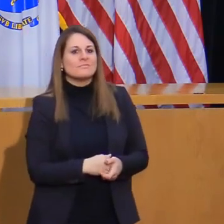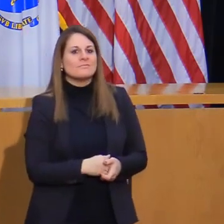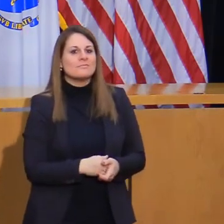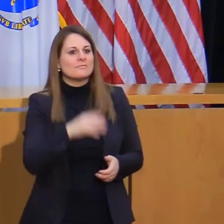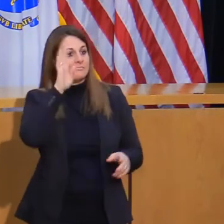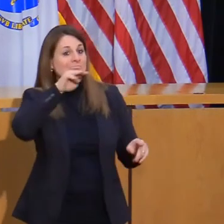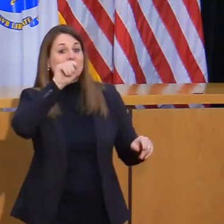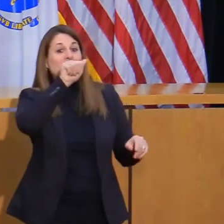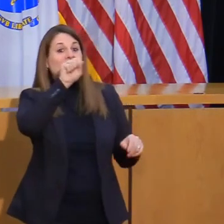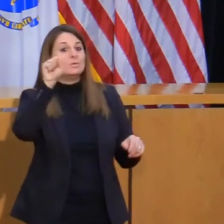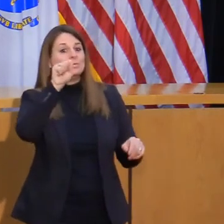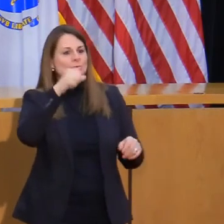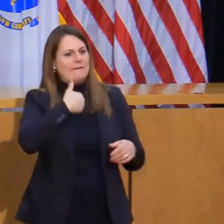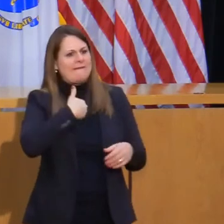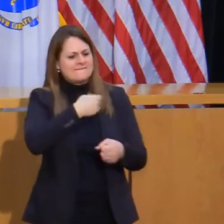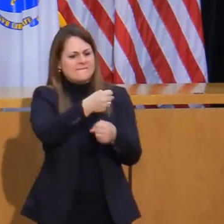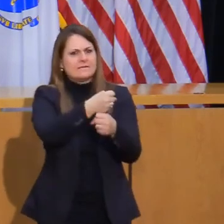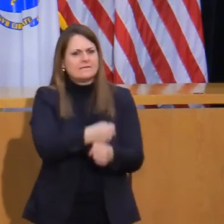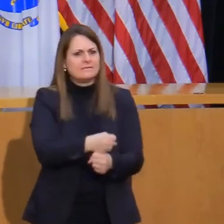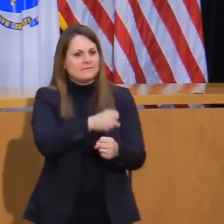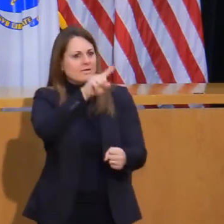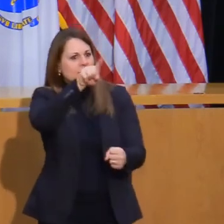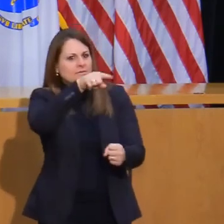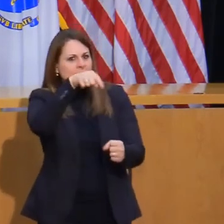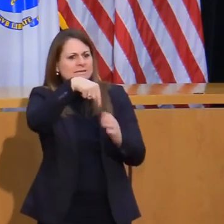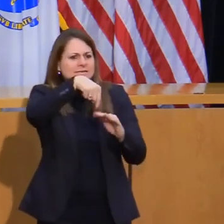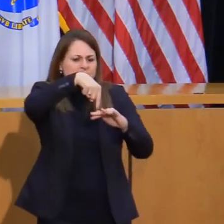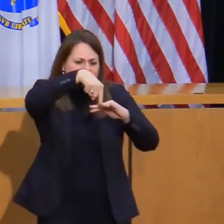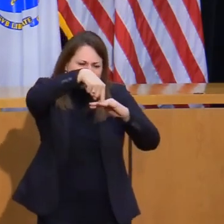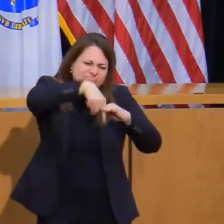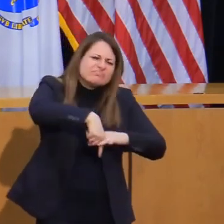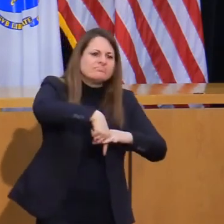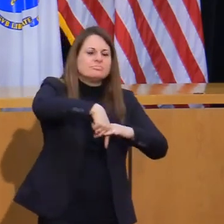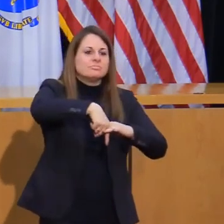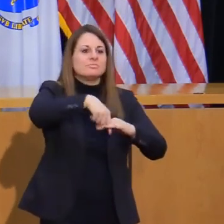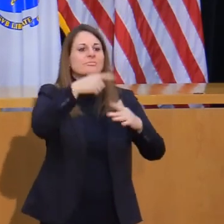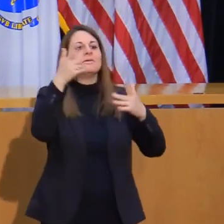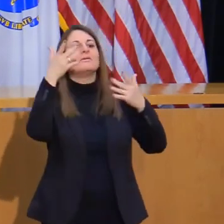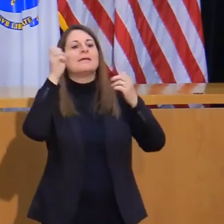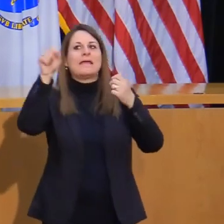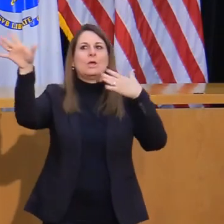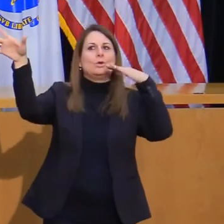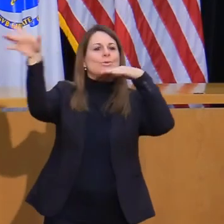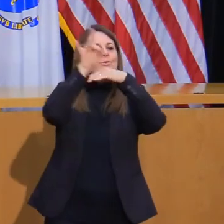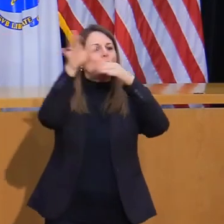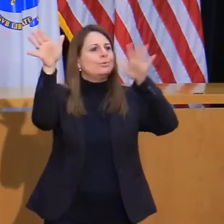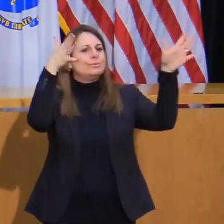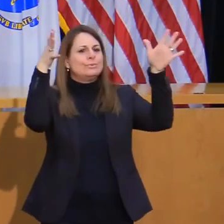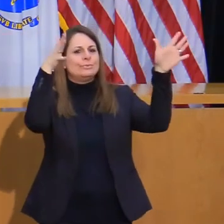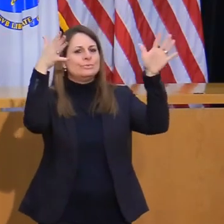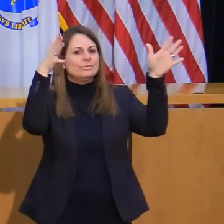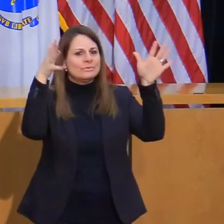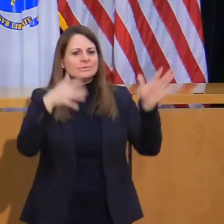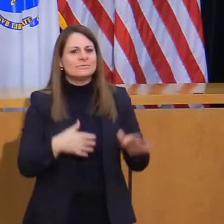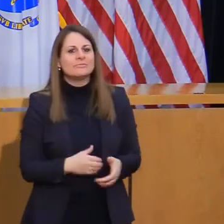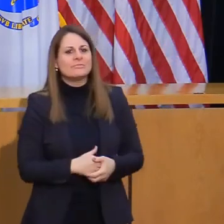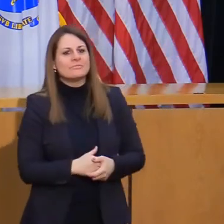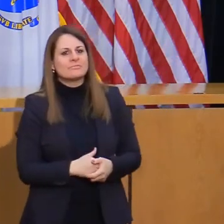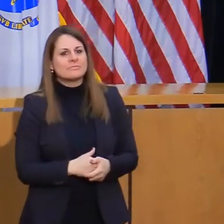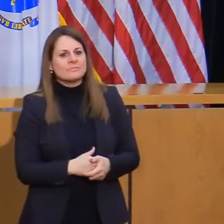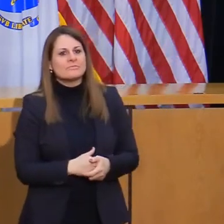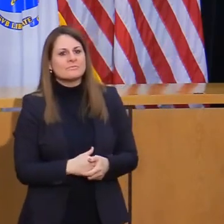affordable. There's going to be a ton of work that's associated with that, not just in terms of the turbines and